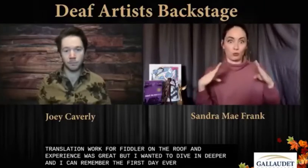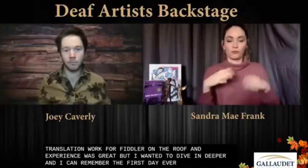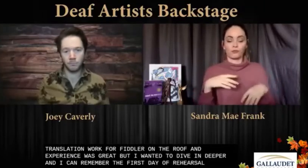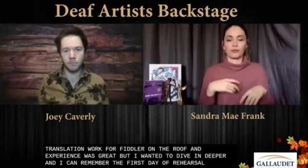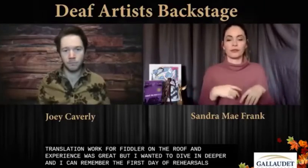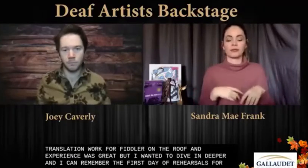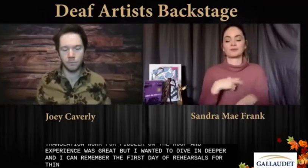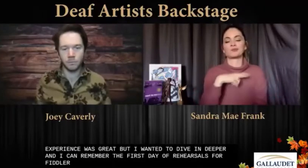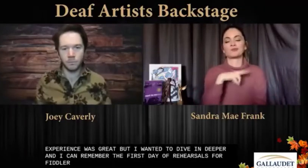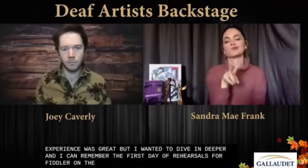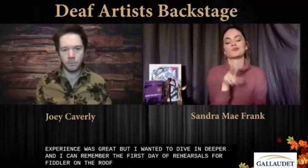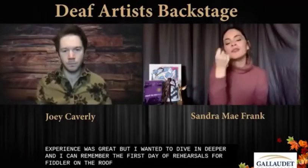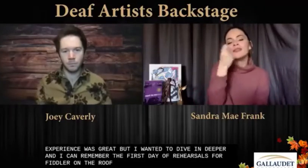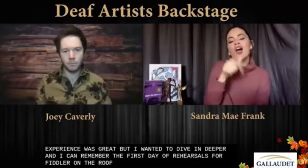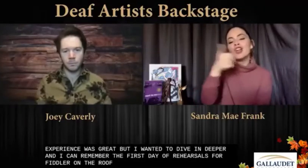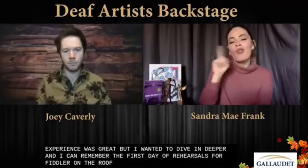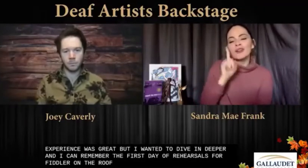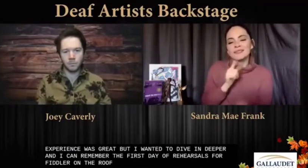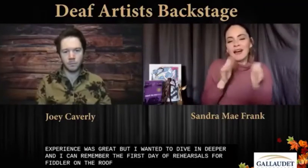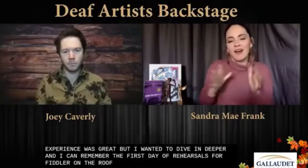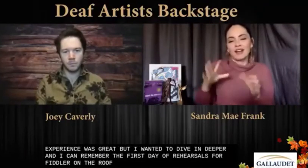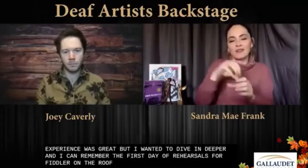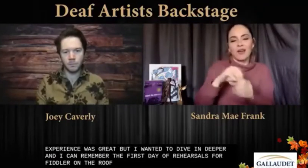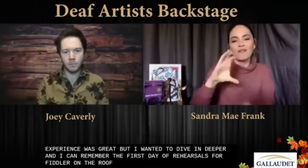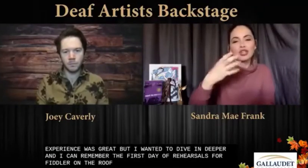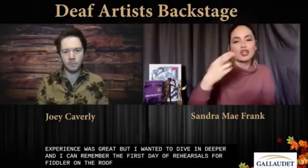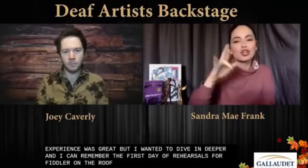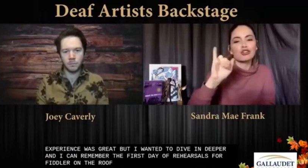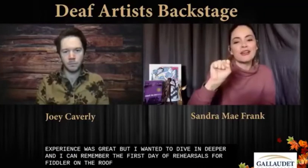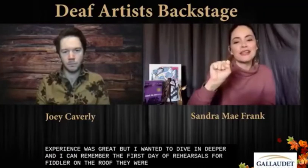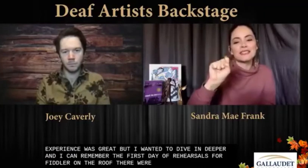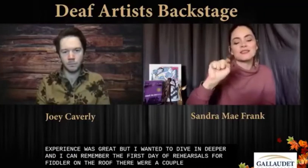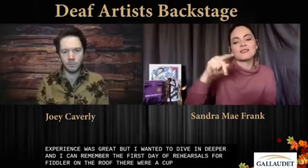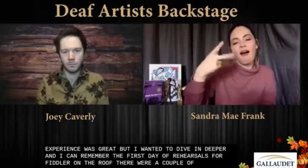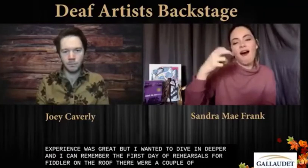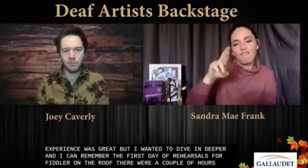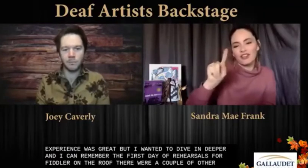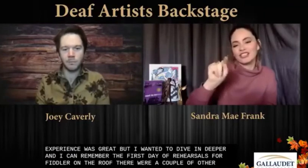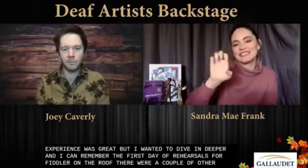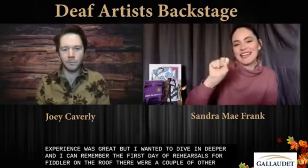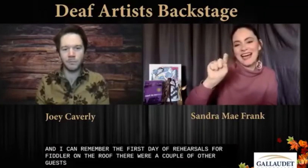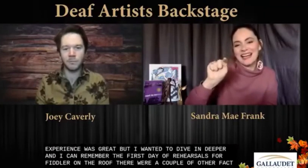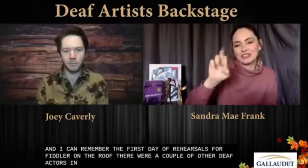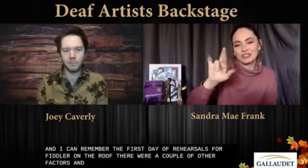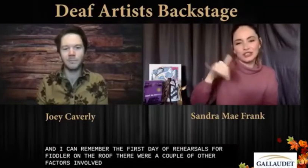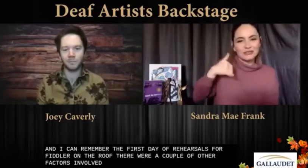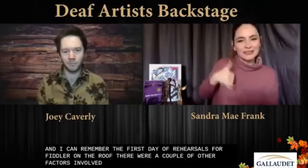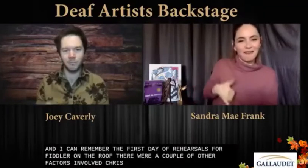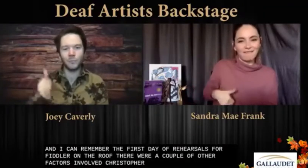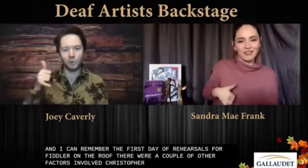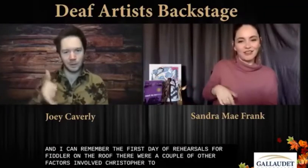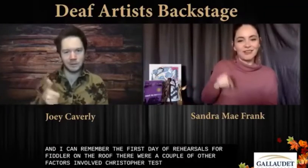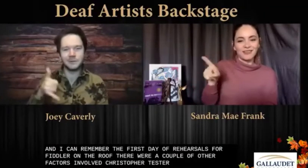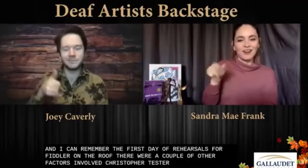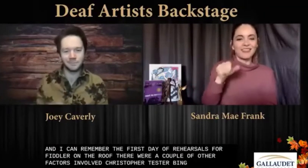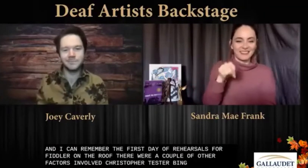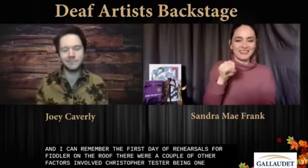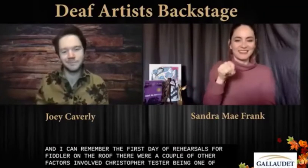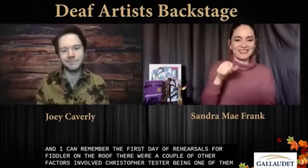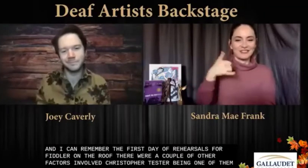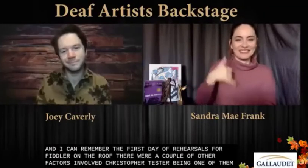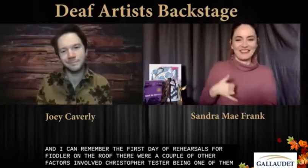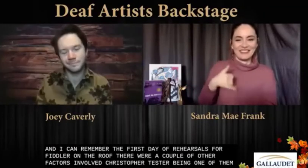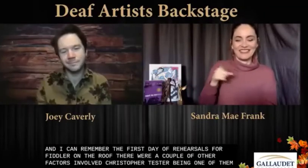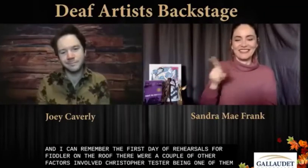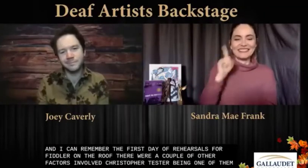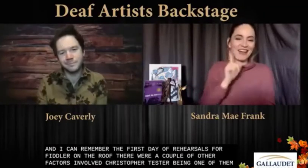rehearsals for Fiddler on the Roof there were a couple of other deaf actors involved Christopher Tester being one of them